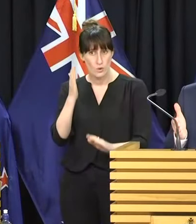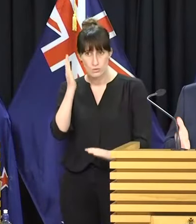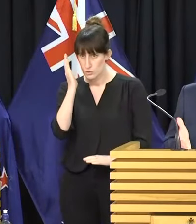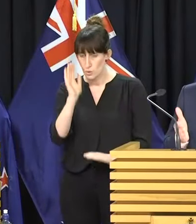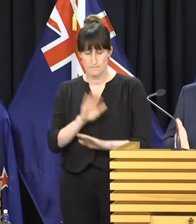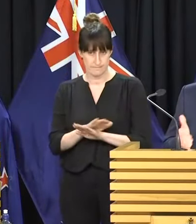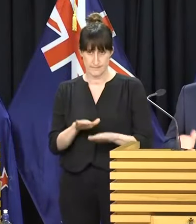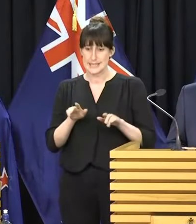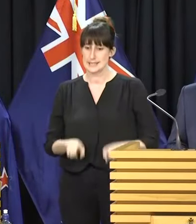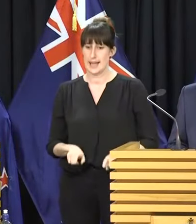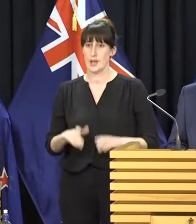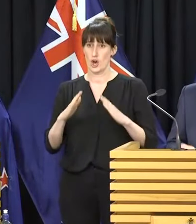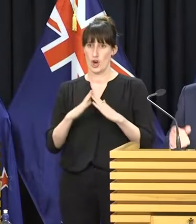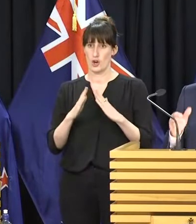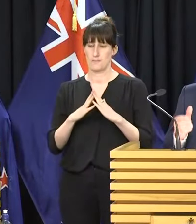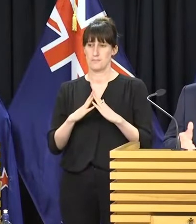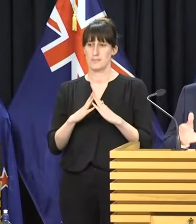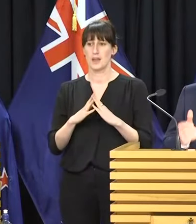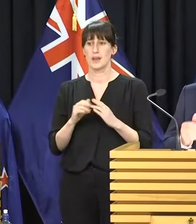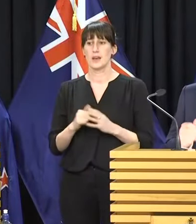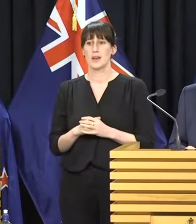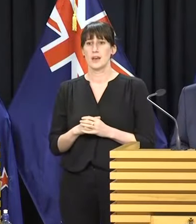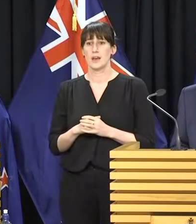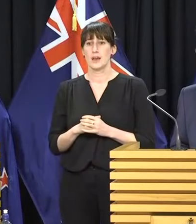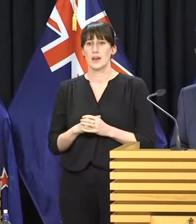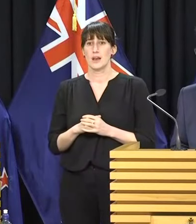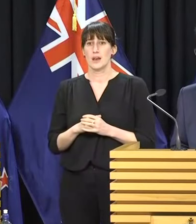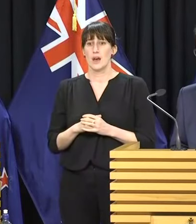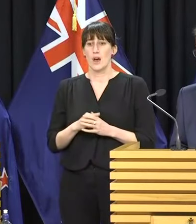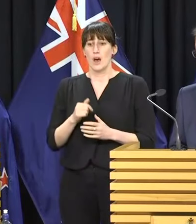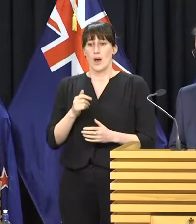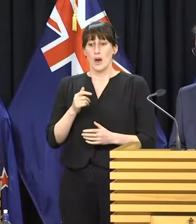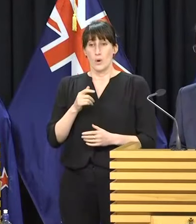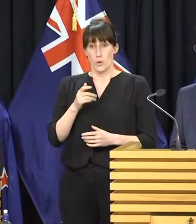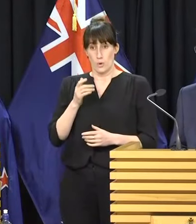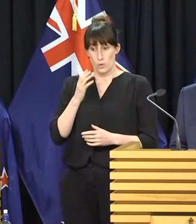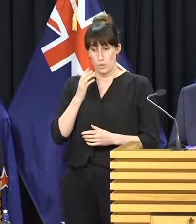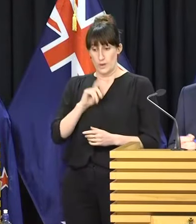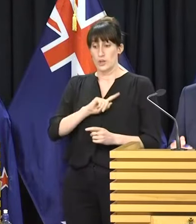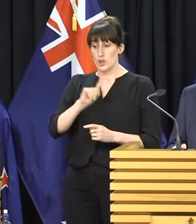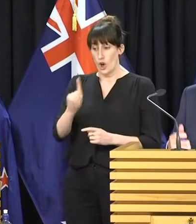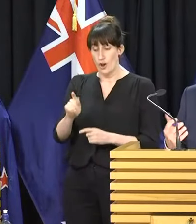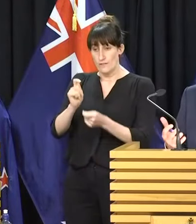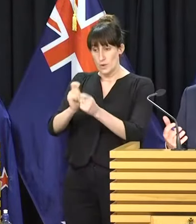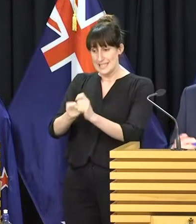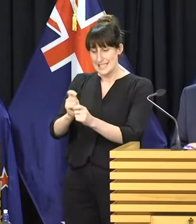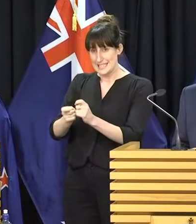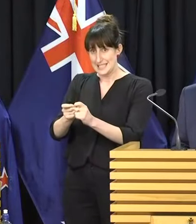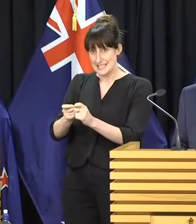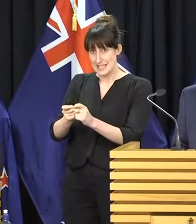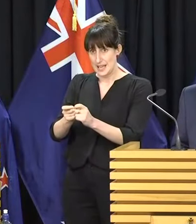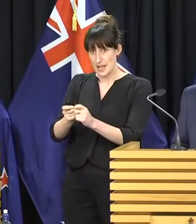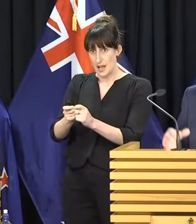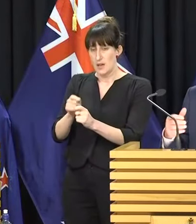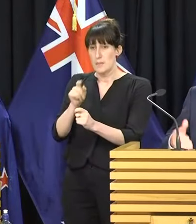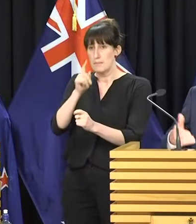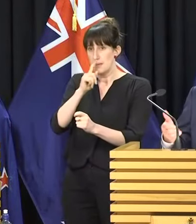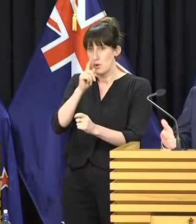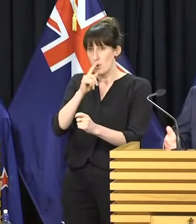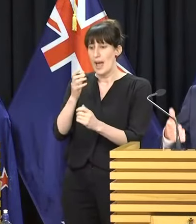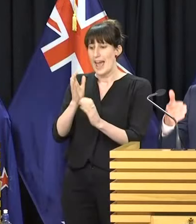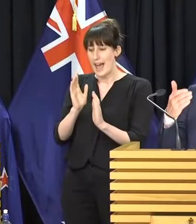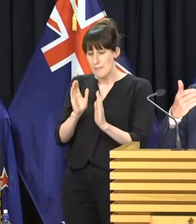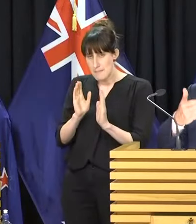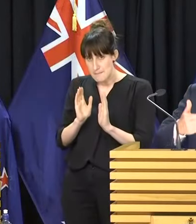required to stay at home in strict isolation until they get the test result are those who meet that high index of suspicion. So they